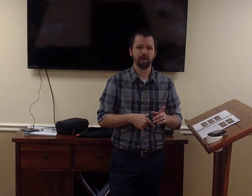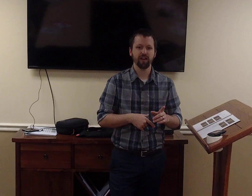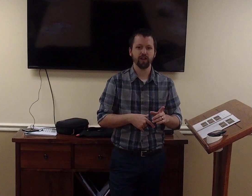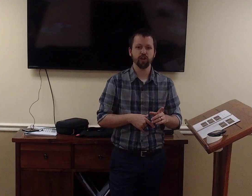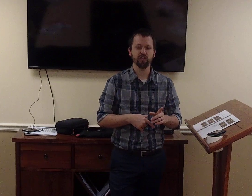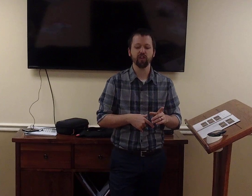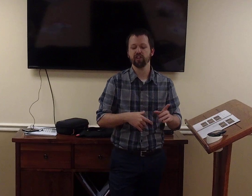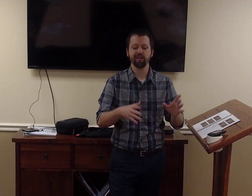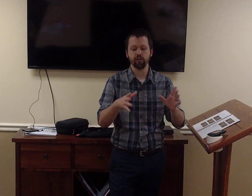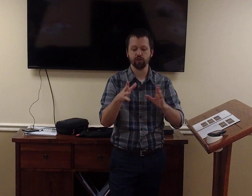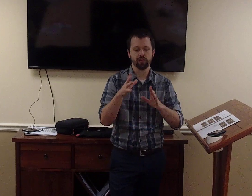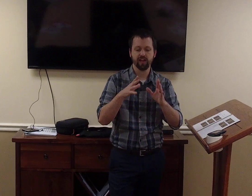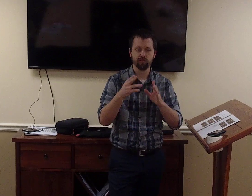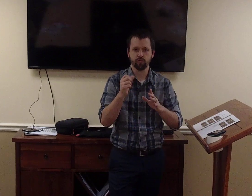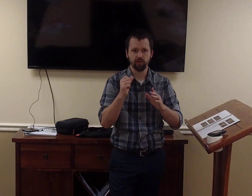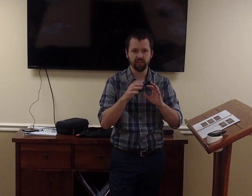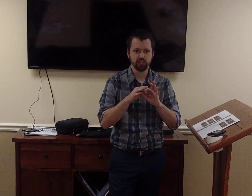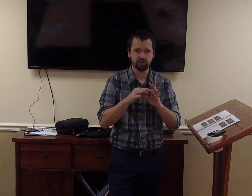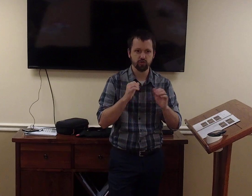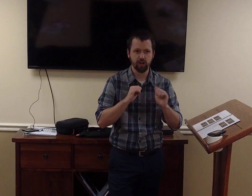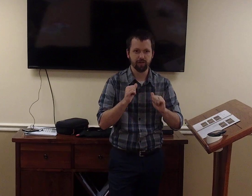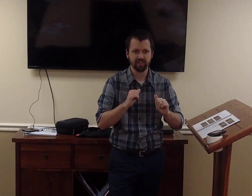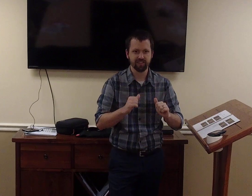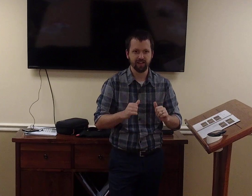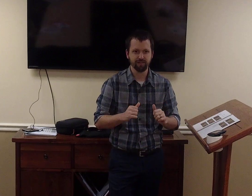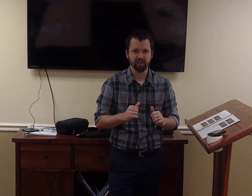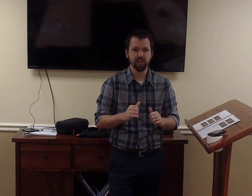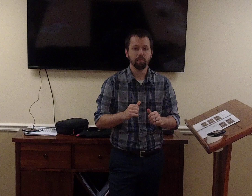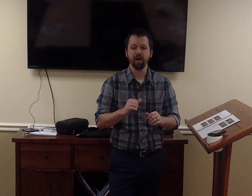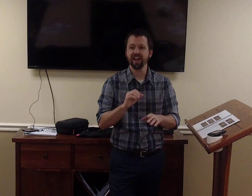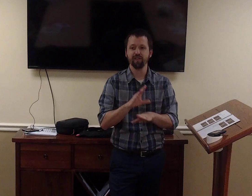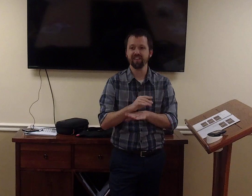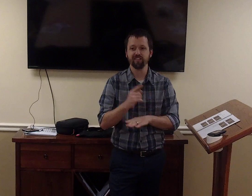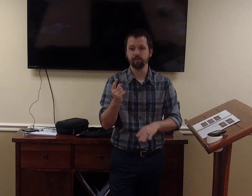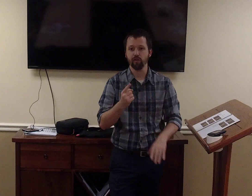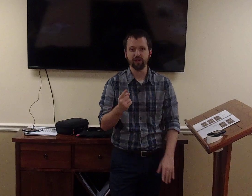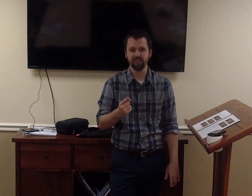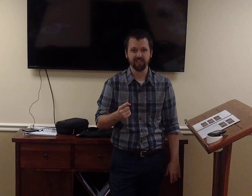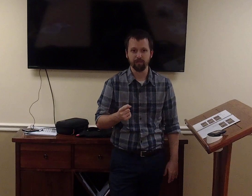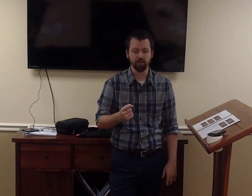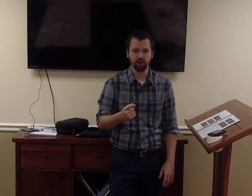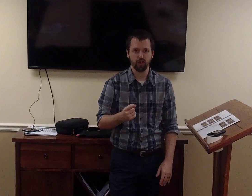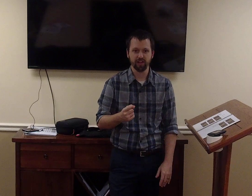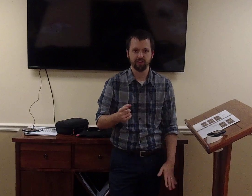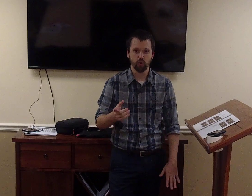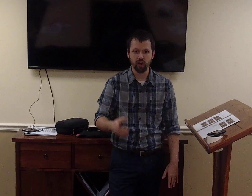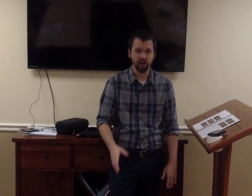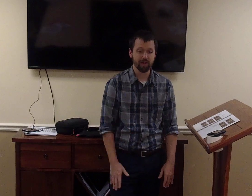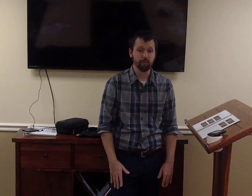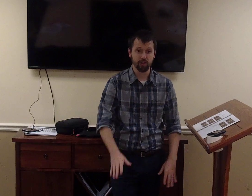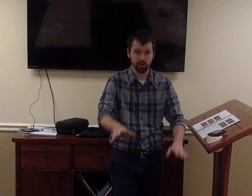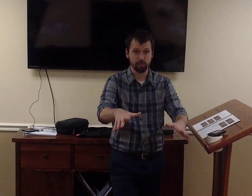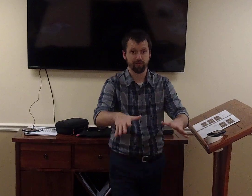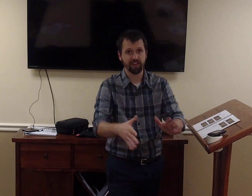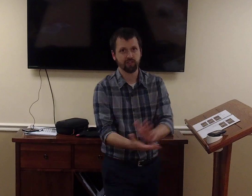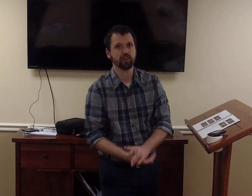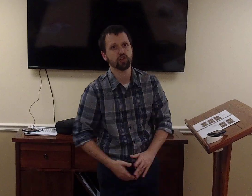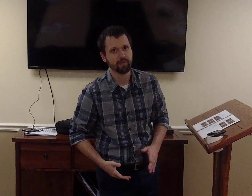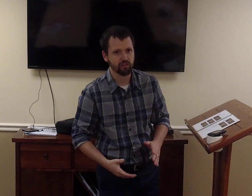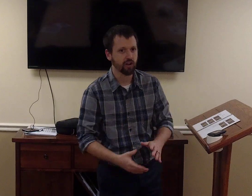You know, they'll have all their high school relationship drama and stuff, and my advice to them is always the same when they're like going on about it. I'm like, you want some advice? They're like, sure, Mr. Hall. I'm